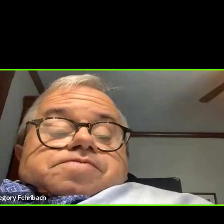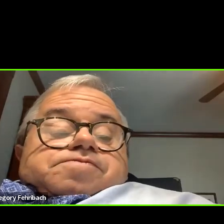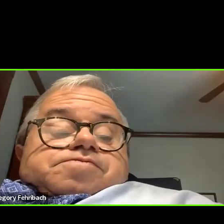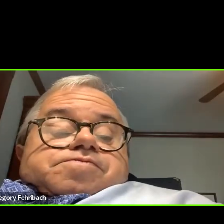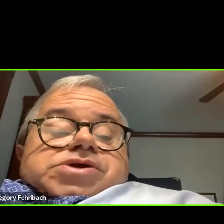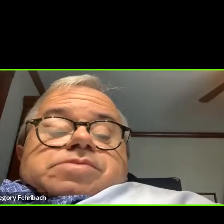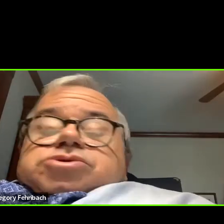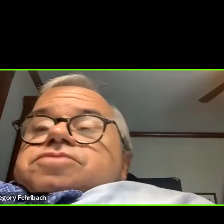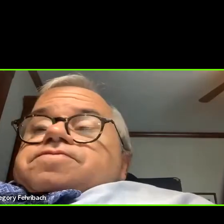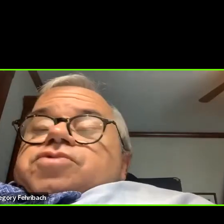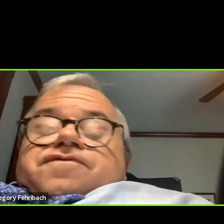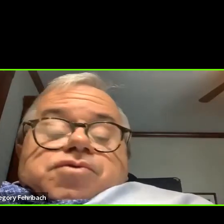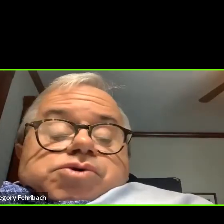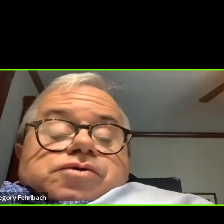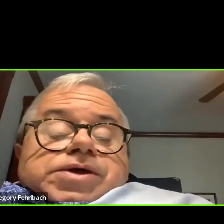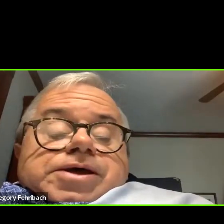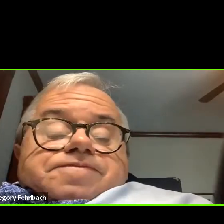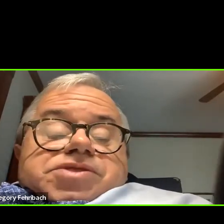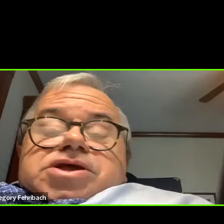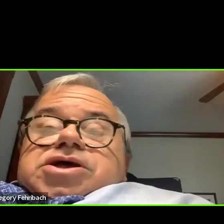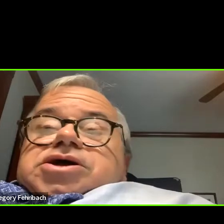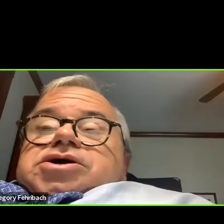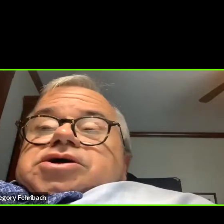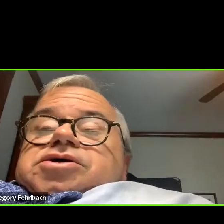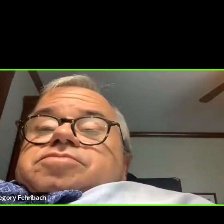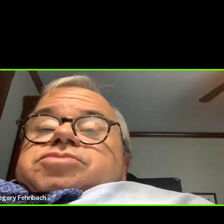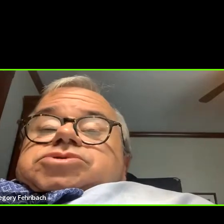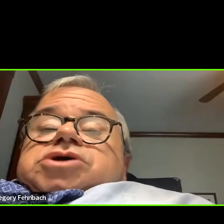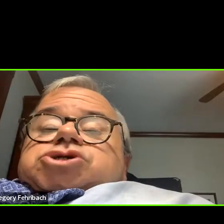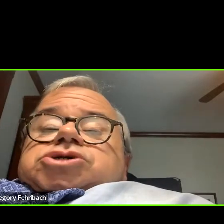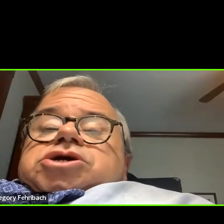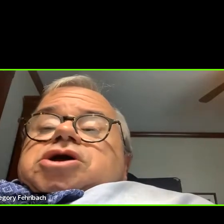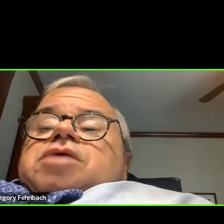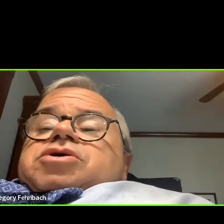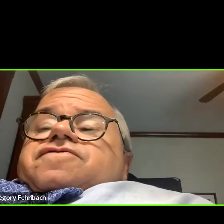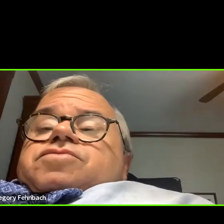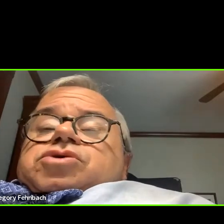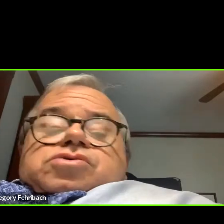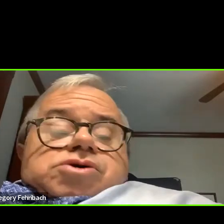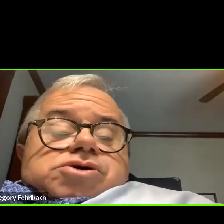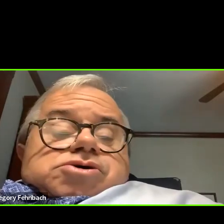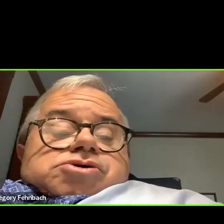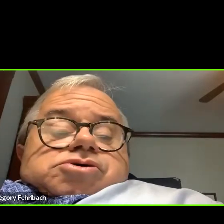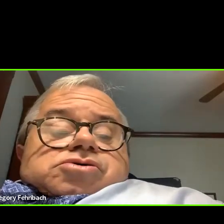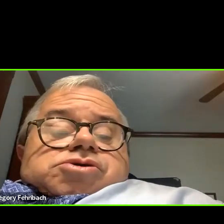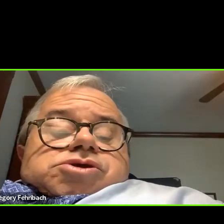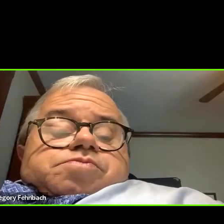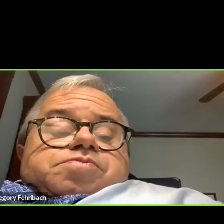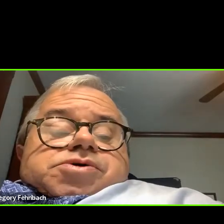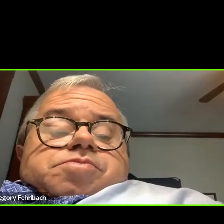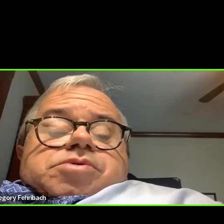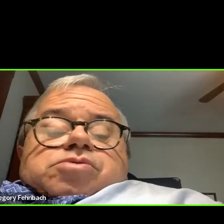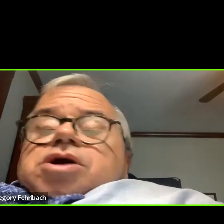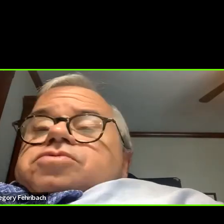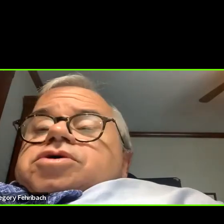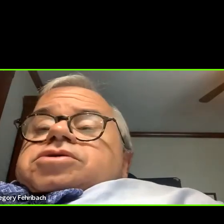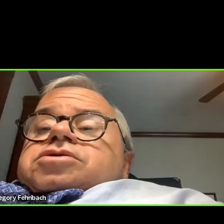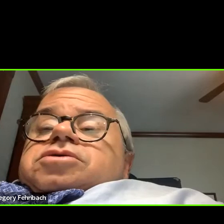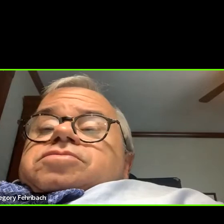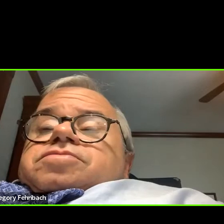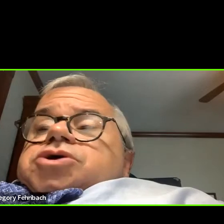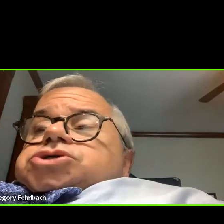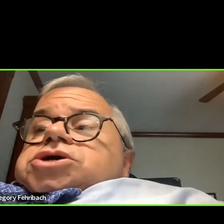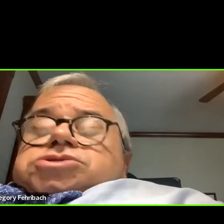will be able to move forward on that. Sachin, any comments from you on the public